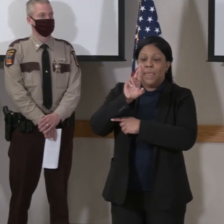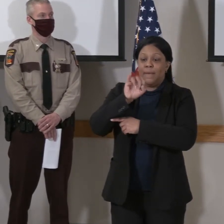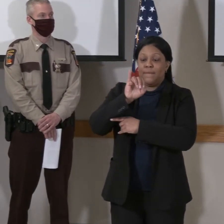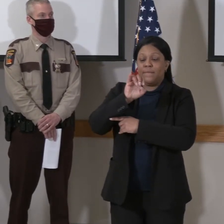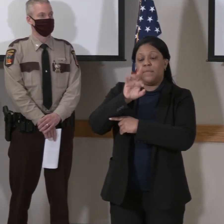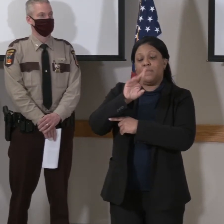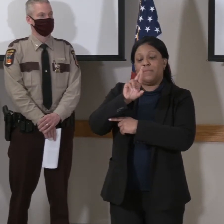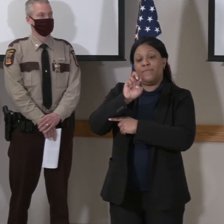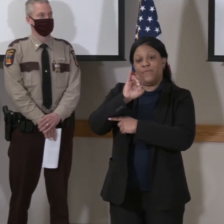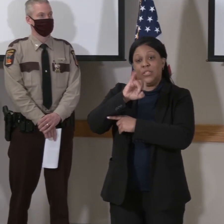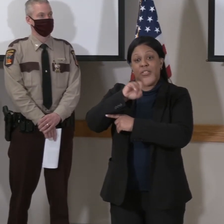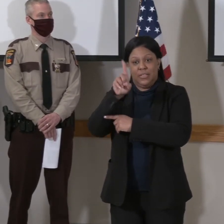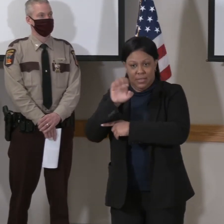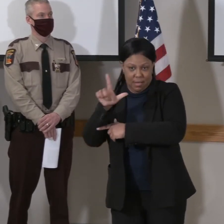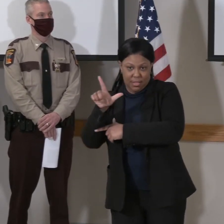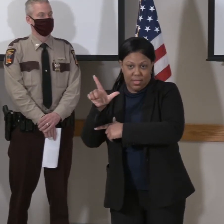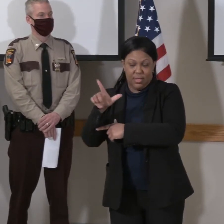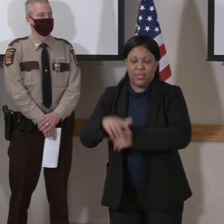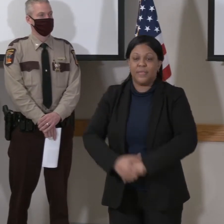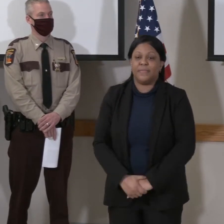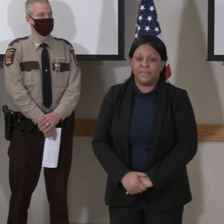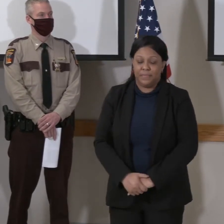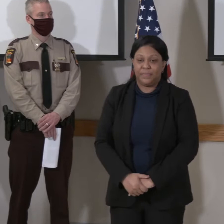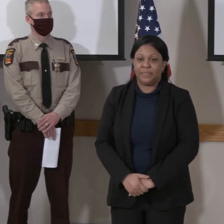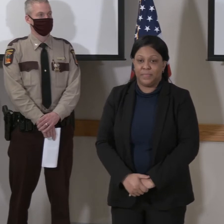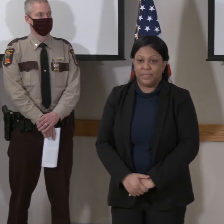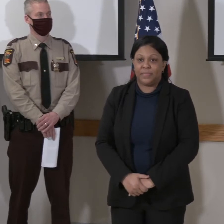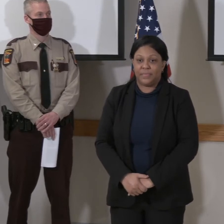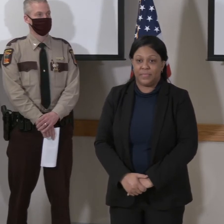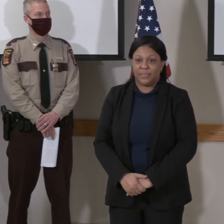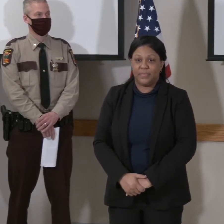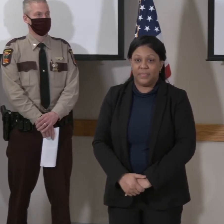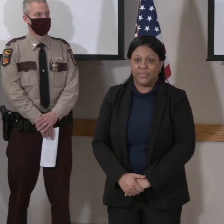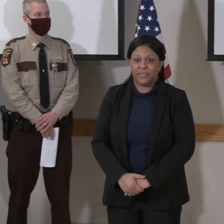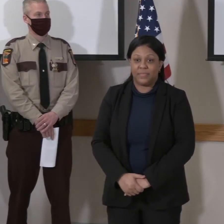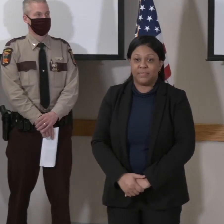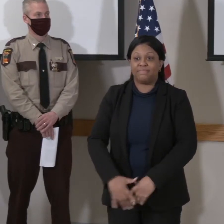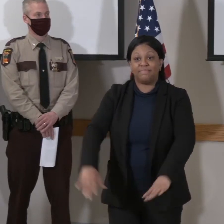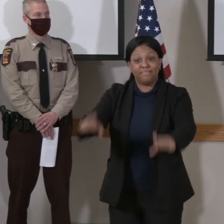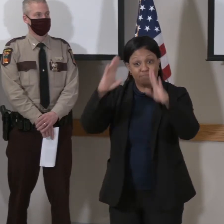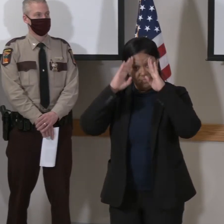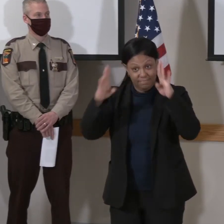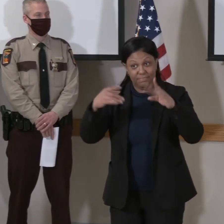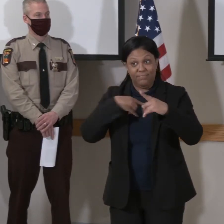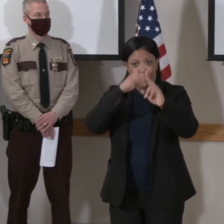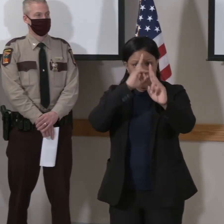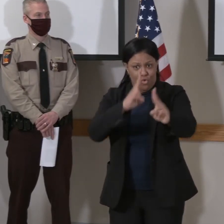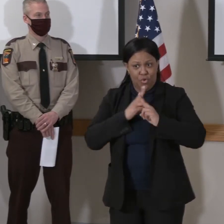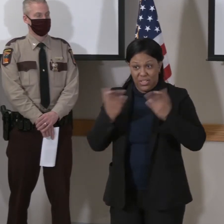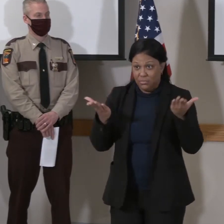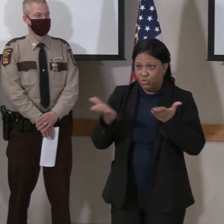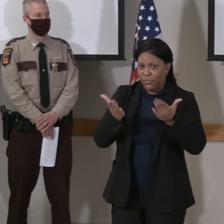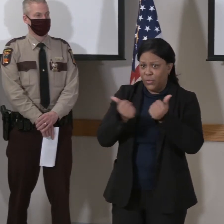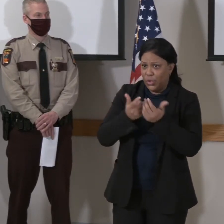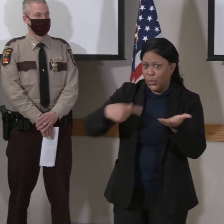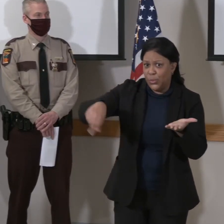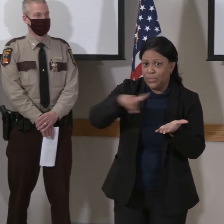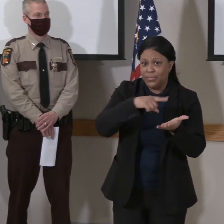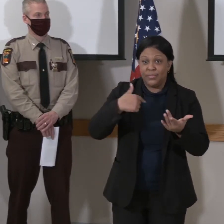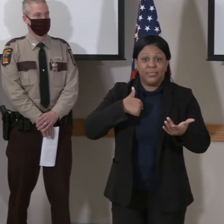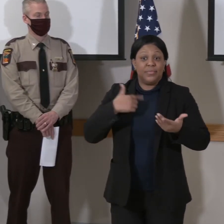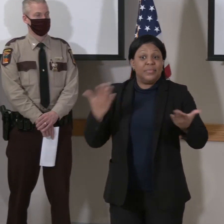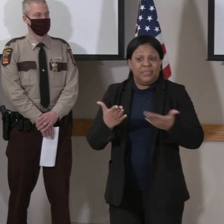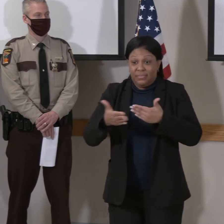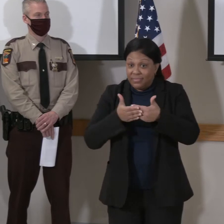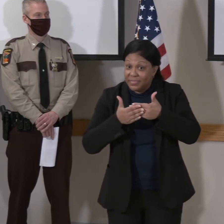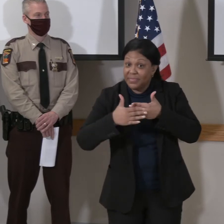Good afternoon. Again, it's an honor to serve with each and every one of you as we go forth and do great things to protect and